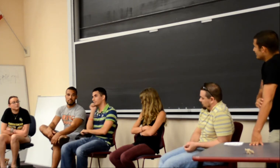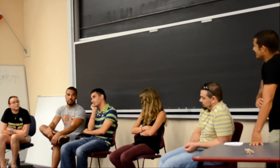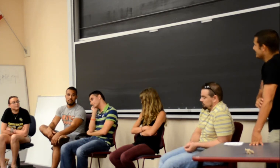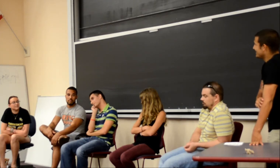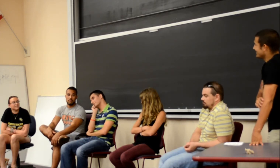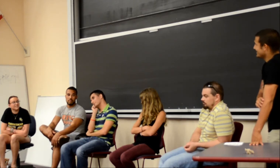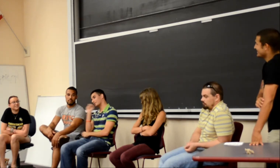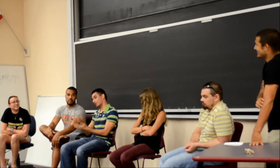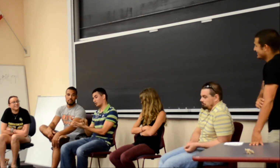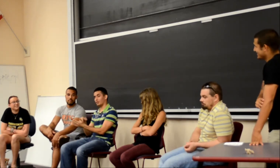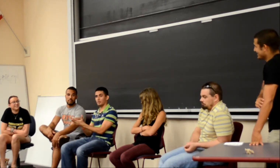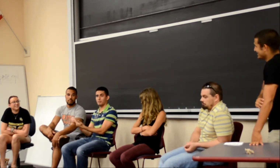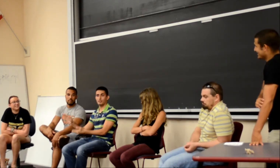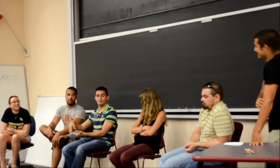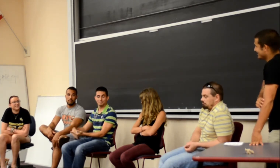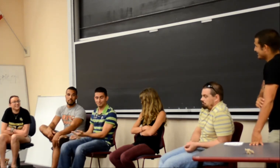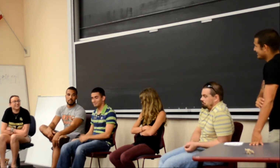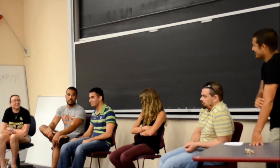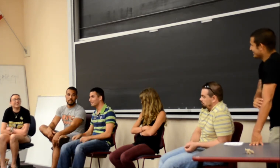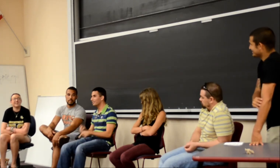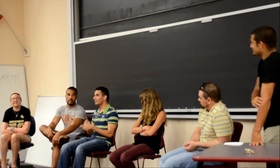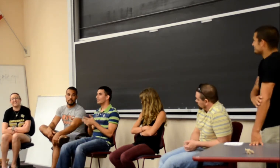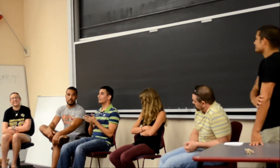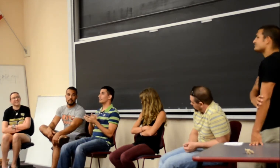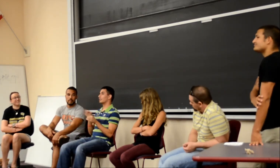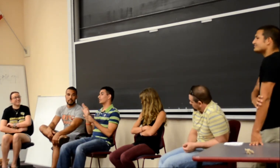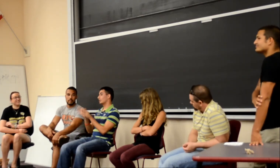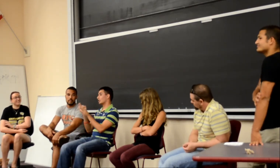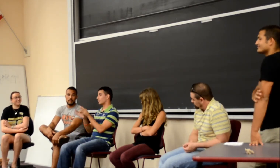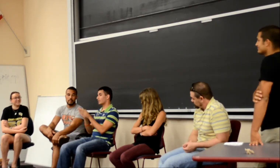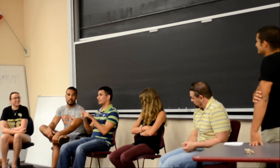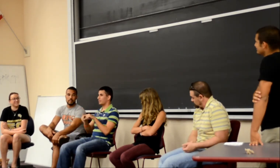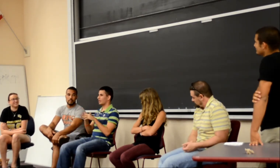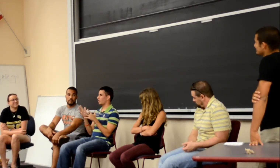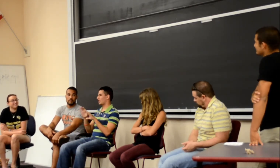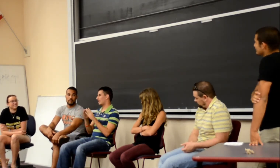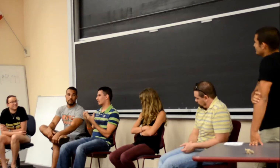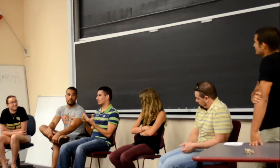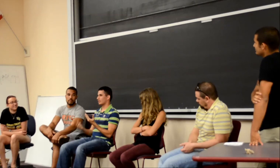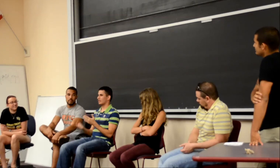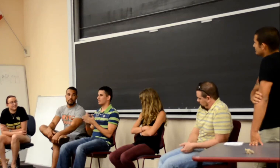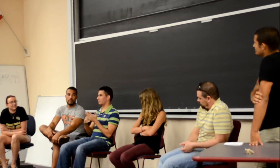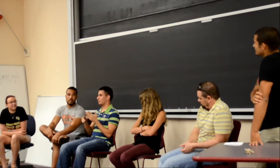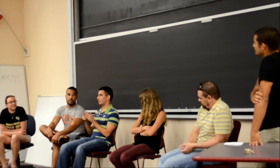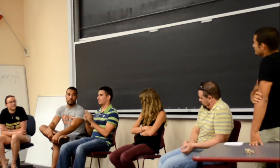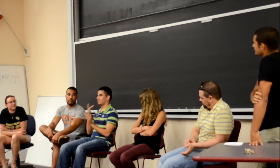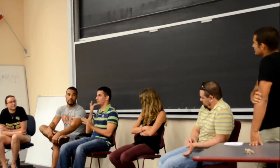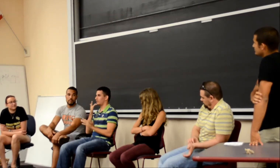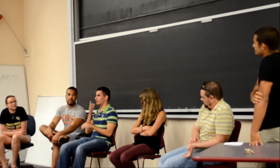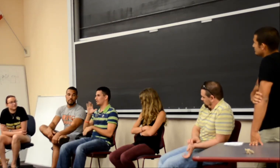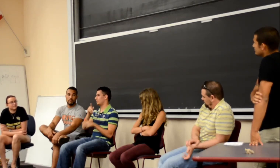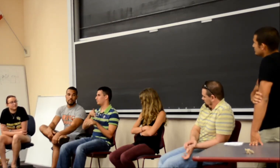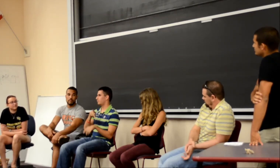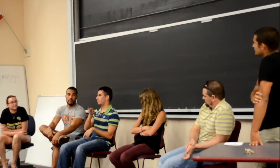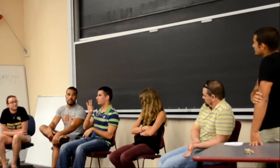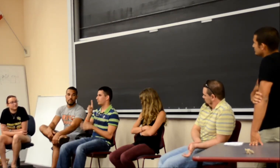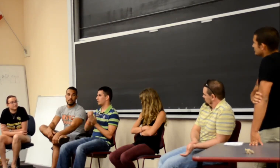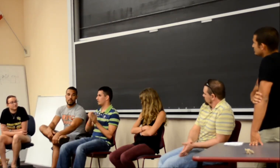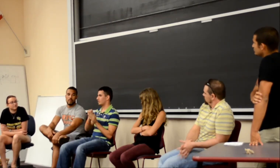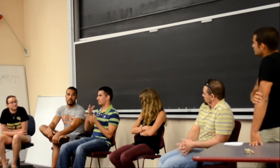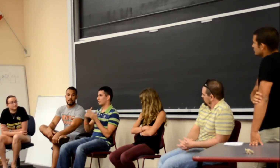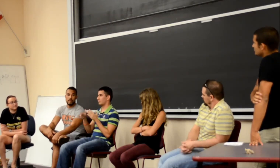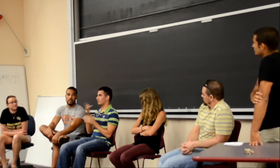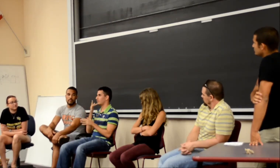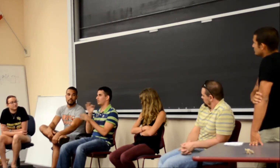hearing, just read the book. Or interpreter, depending on classes, some prefer sequence,